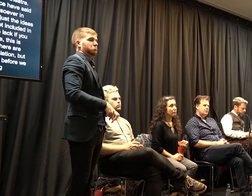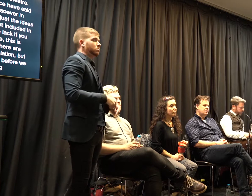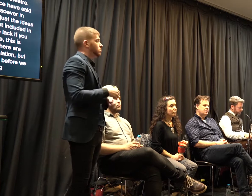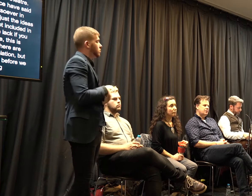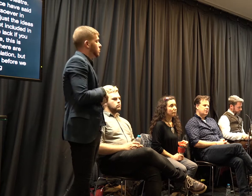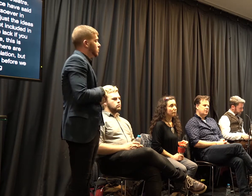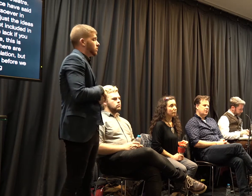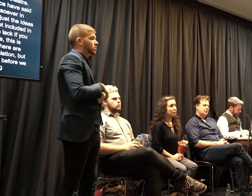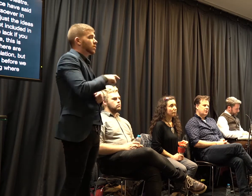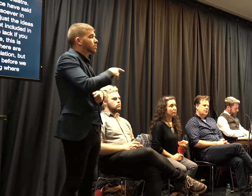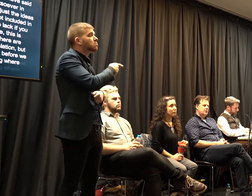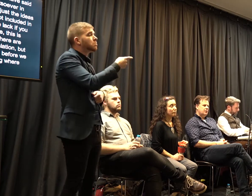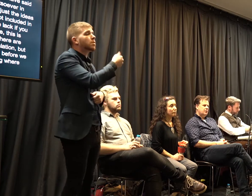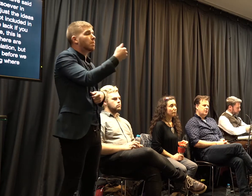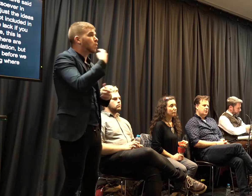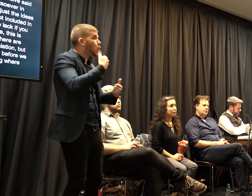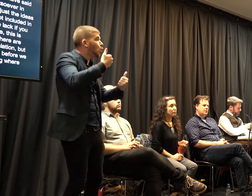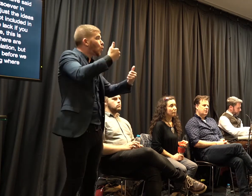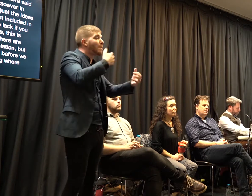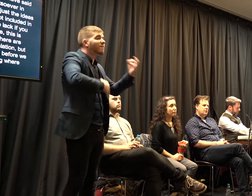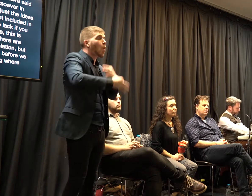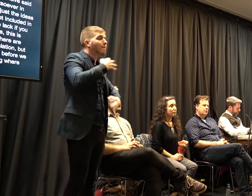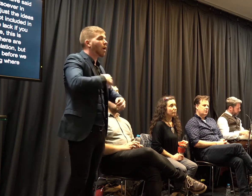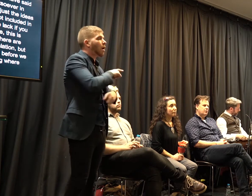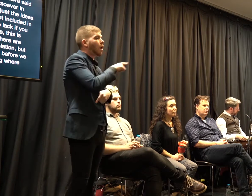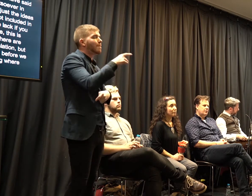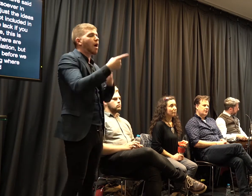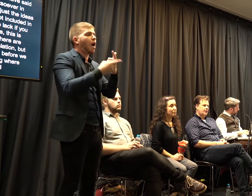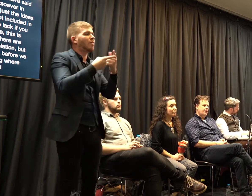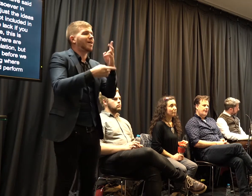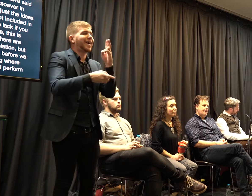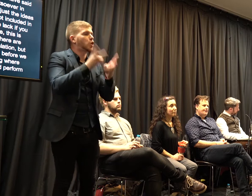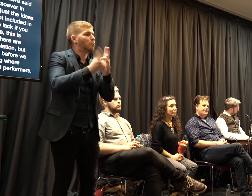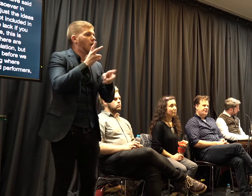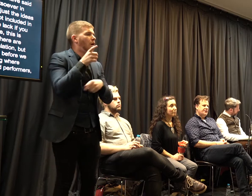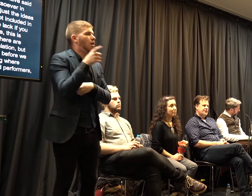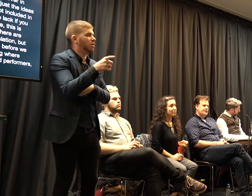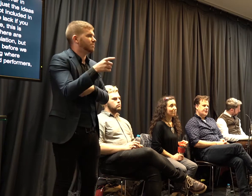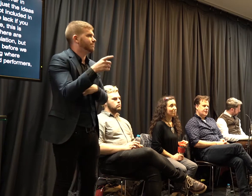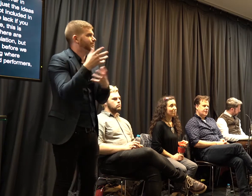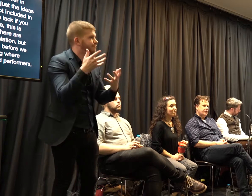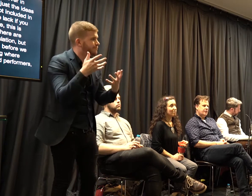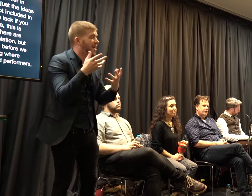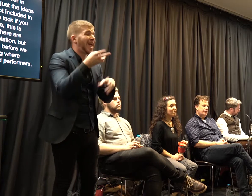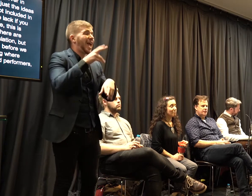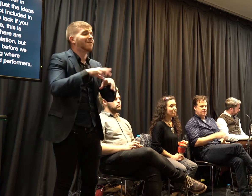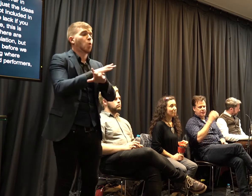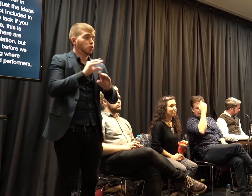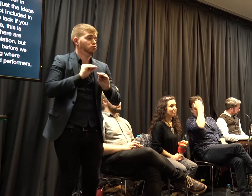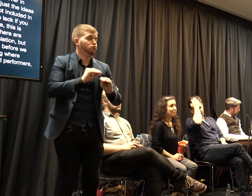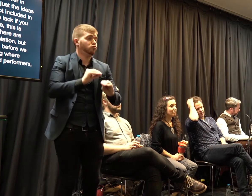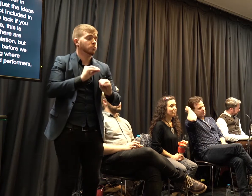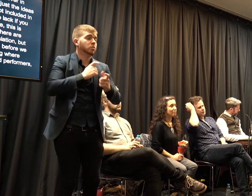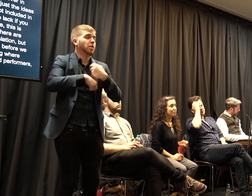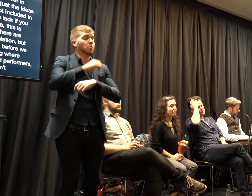where people were saying, well, some people are good performers, they're just good performers, but other interpreters are not. But if you don't train interpreters to do